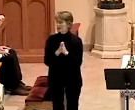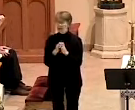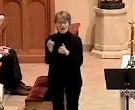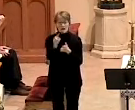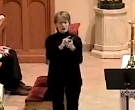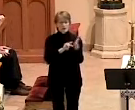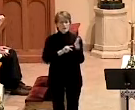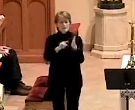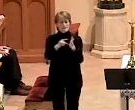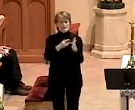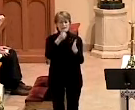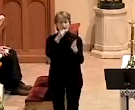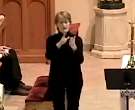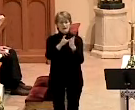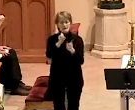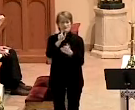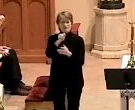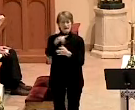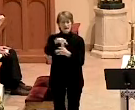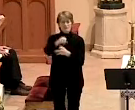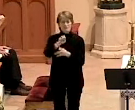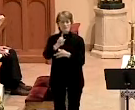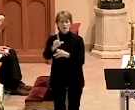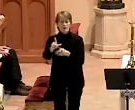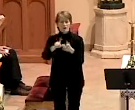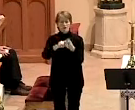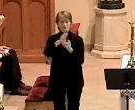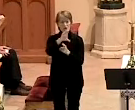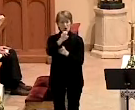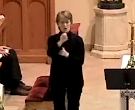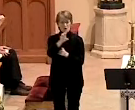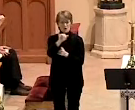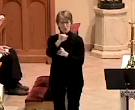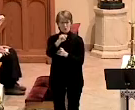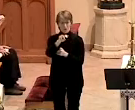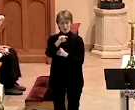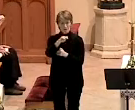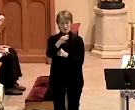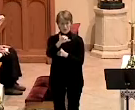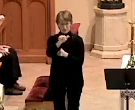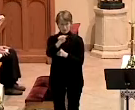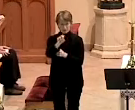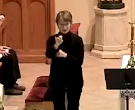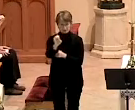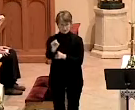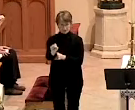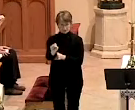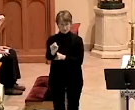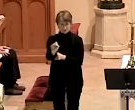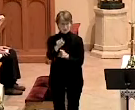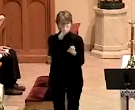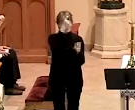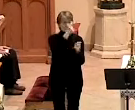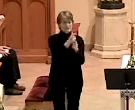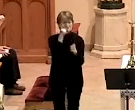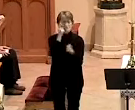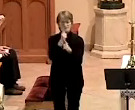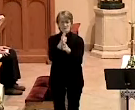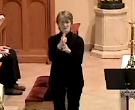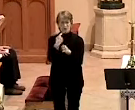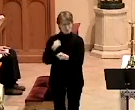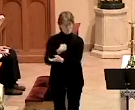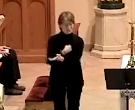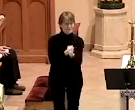A reading from the second letter of St. Paul to the Corinthians. Brothers and sisters, we are ambassadors for